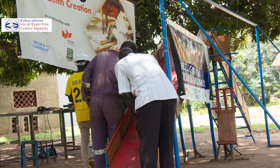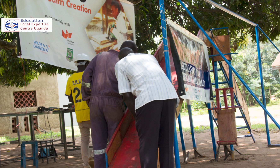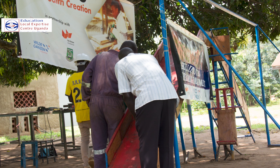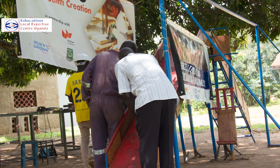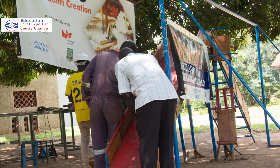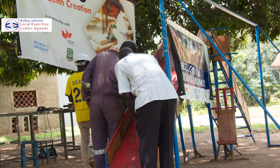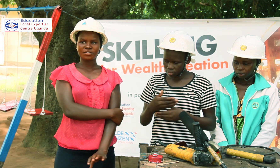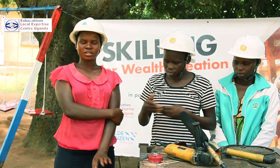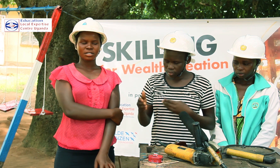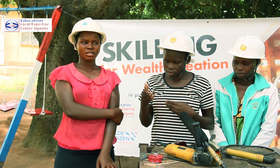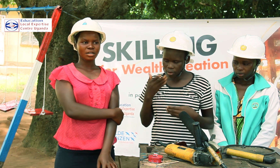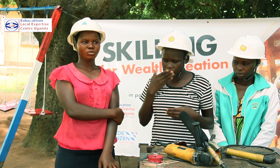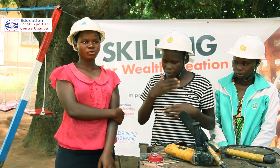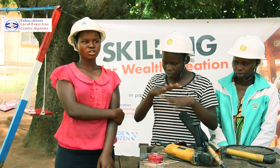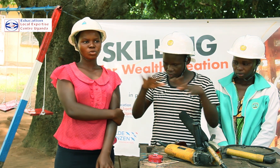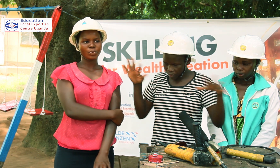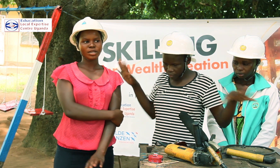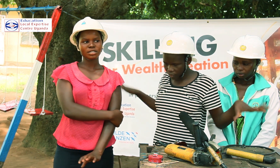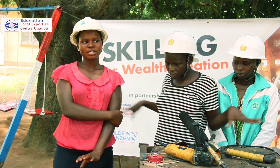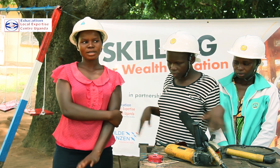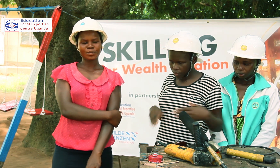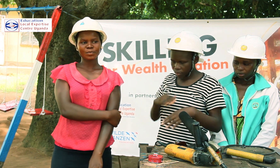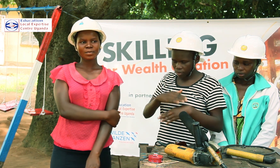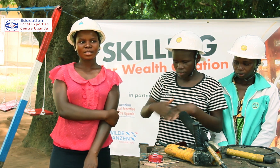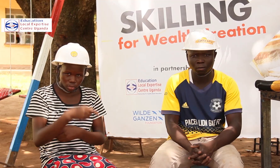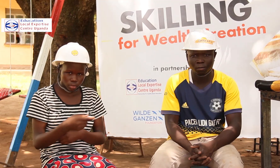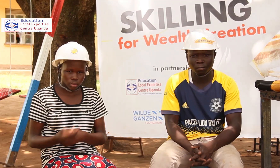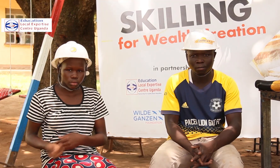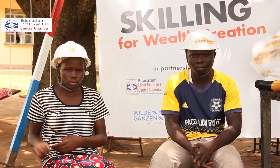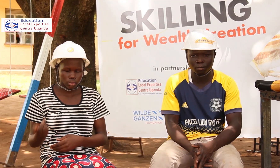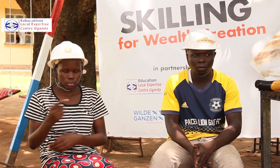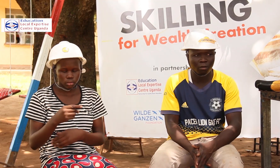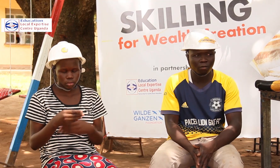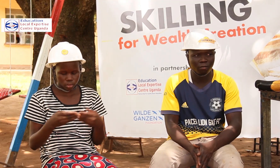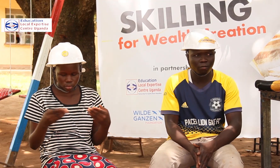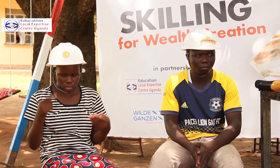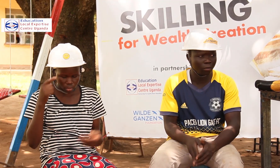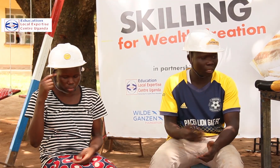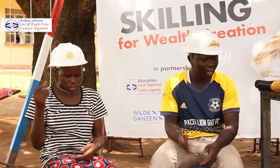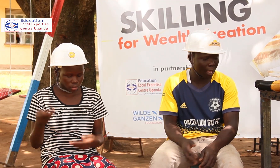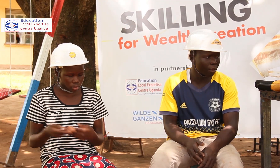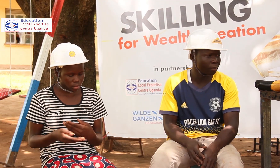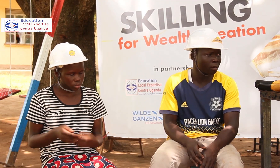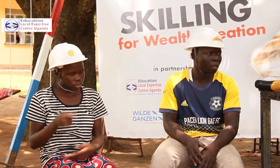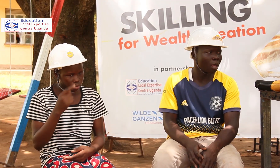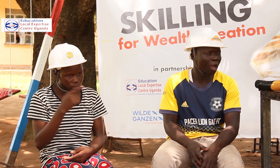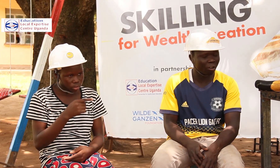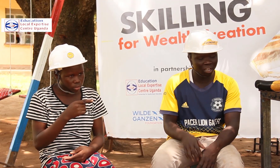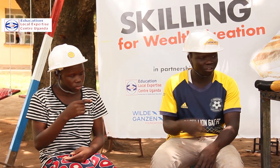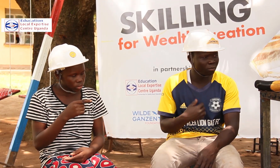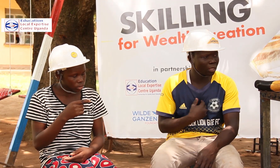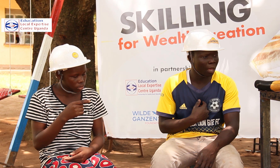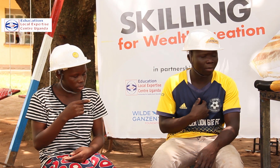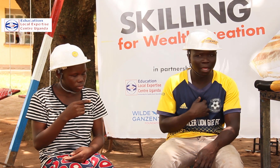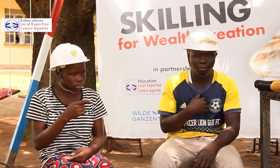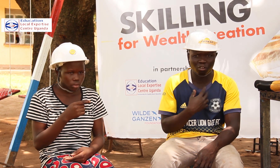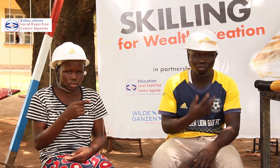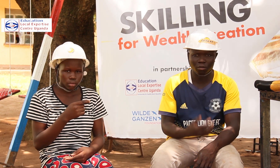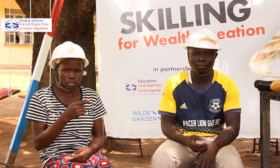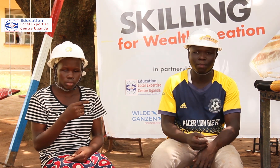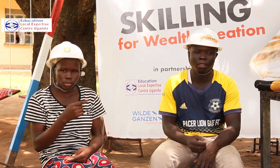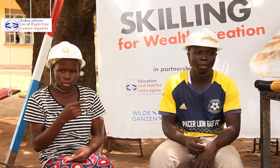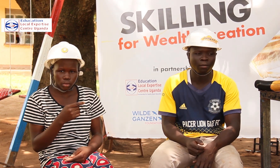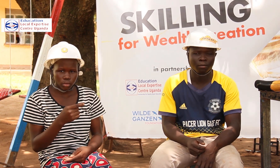After that, we finish everything. Then we try to paint them. For me, according to me, I'm